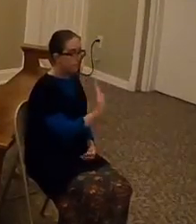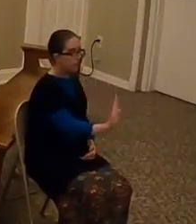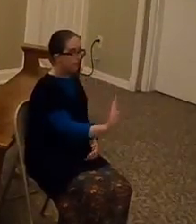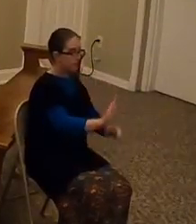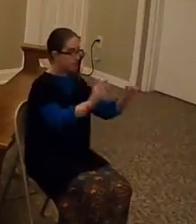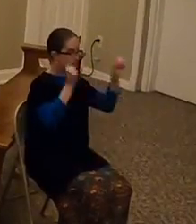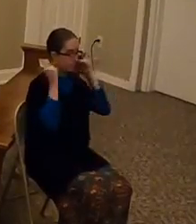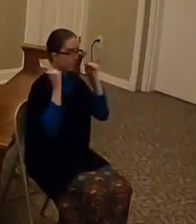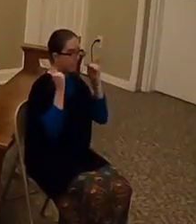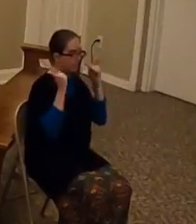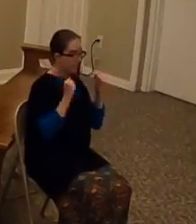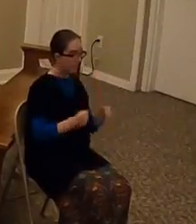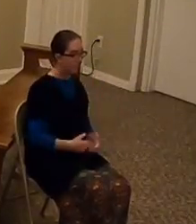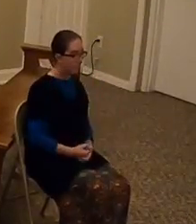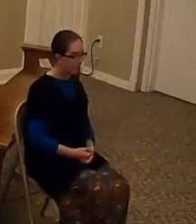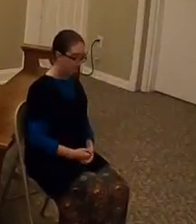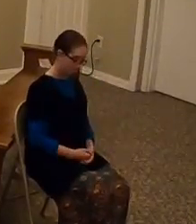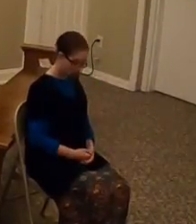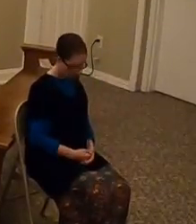your strength.